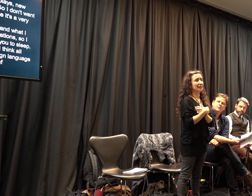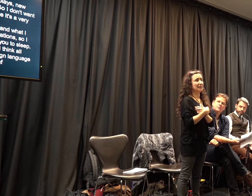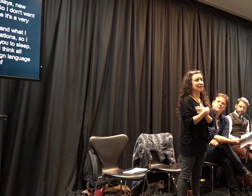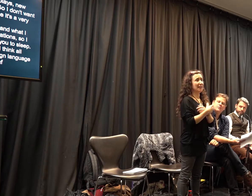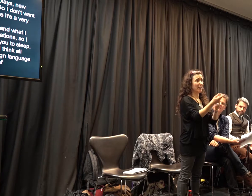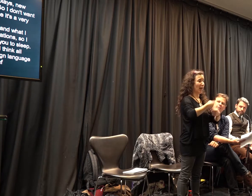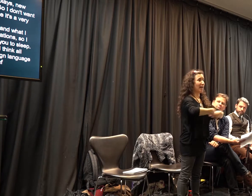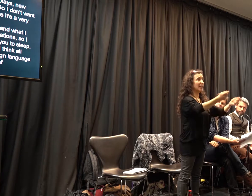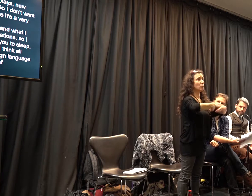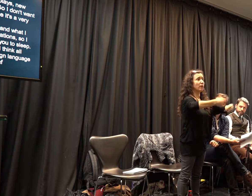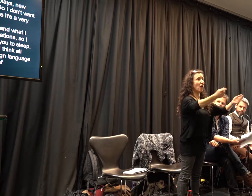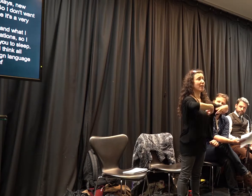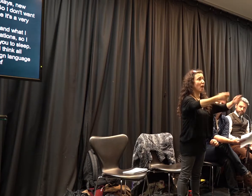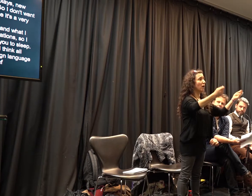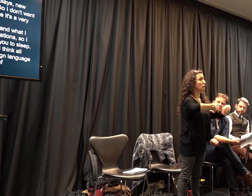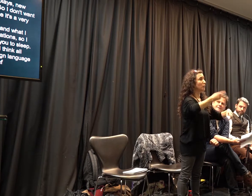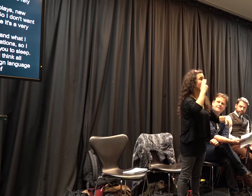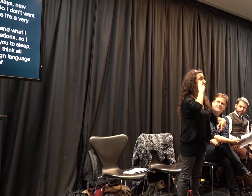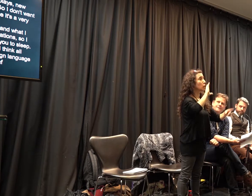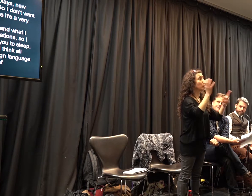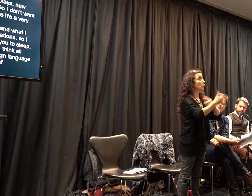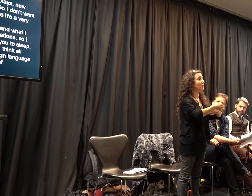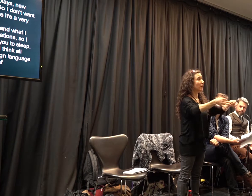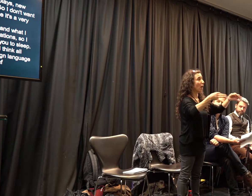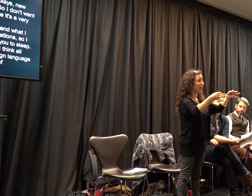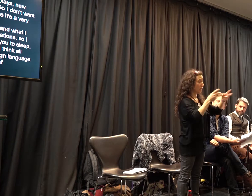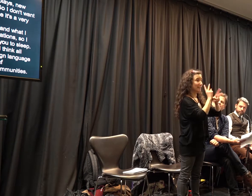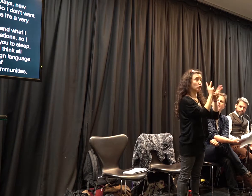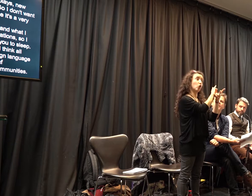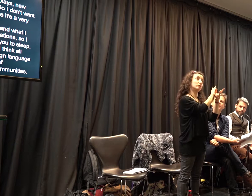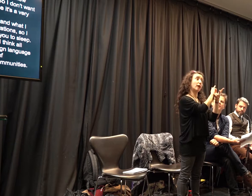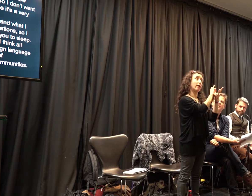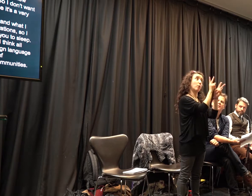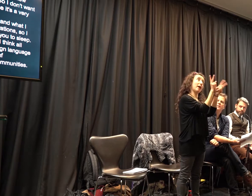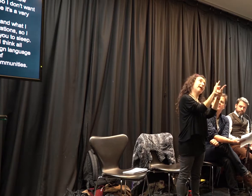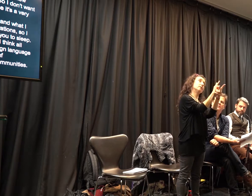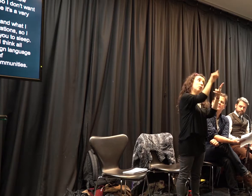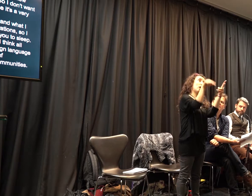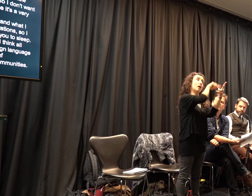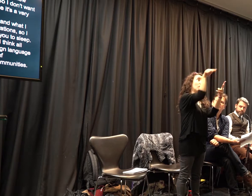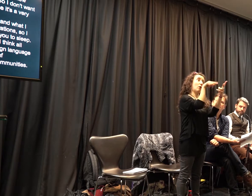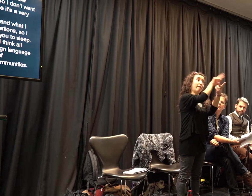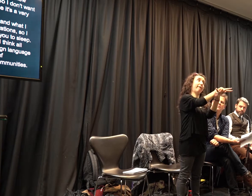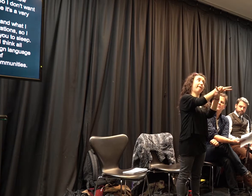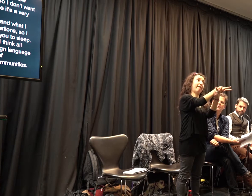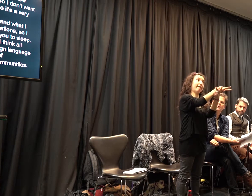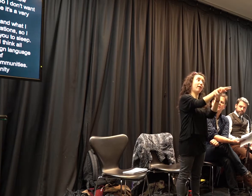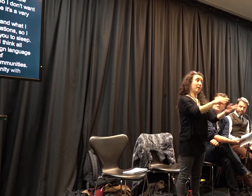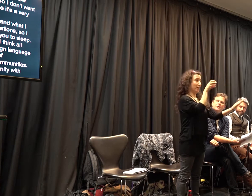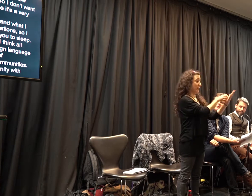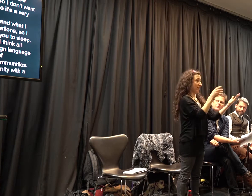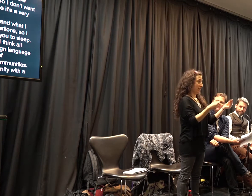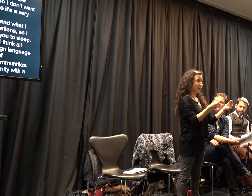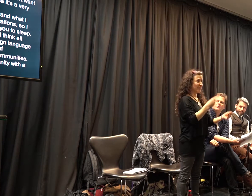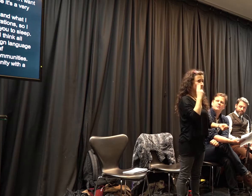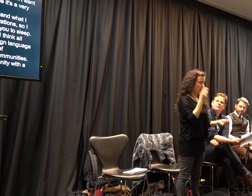communicate with the deaf communities. If you hand out the flyers to the deaf community with a little sign language interpreter